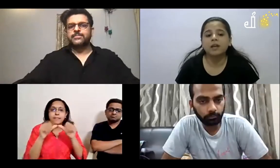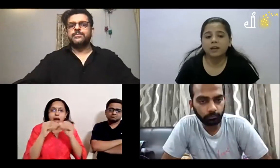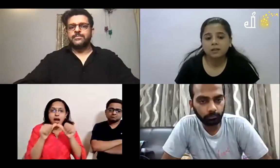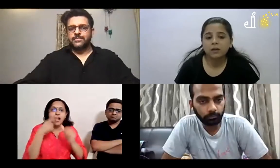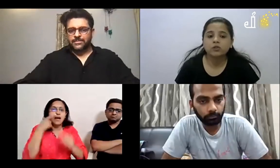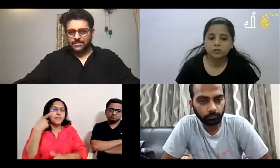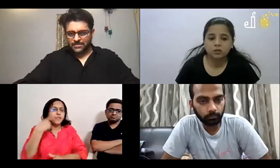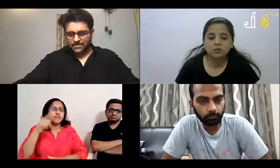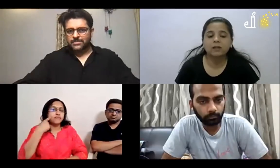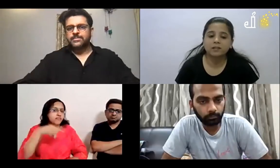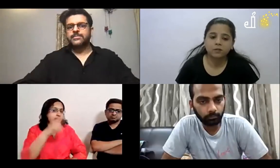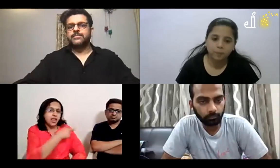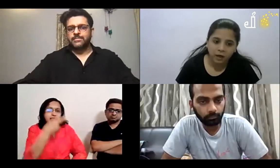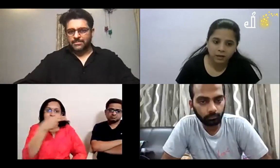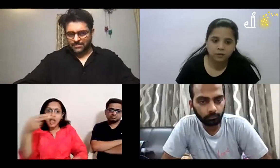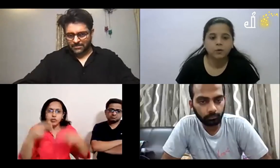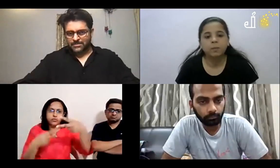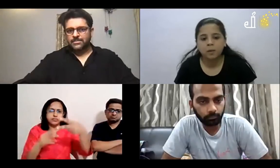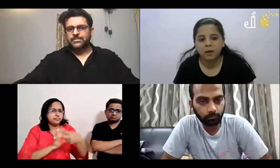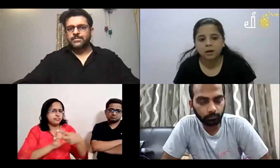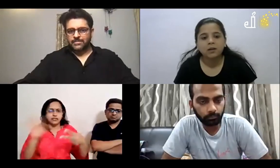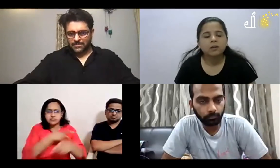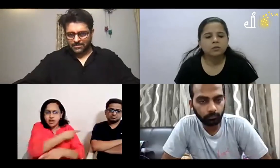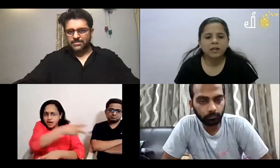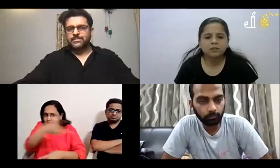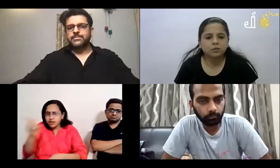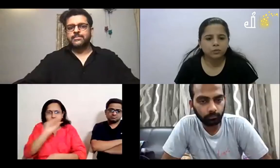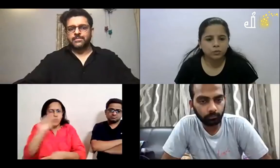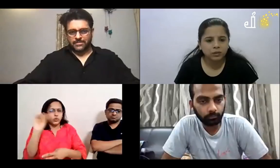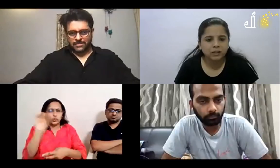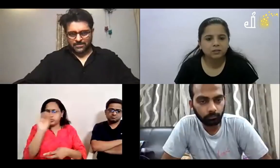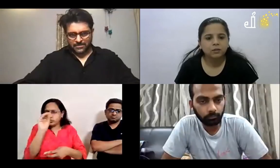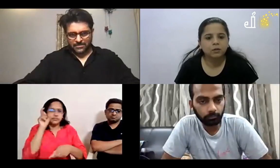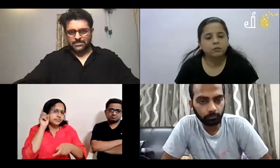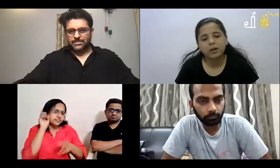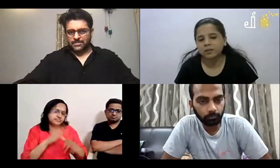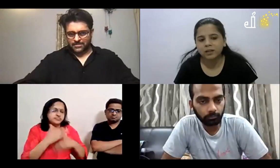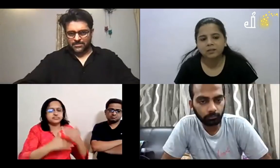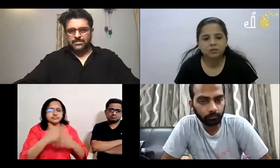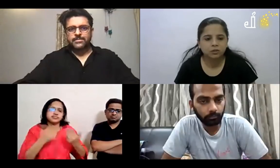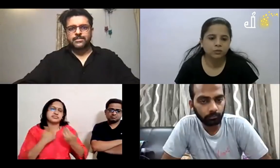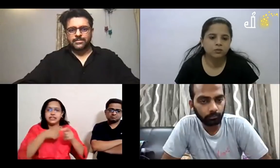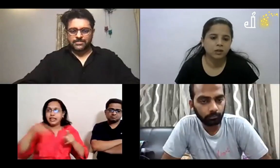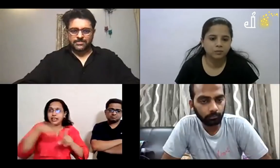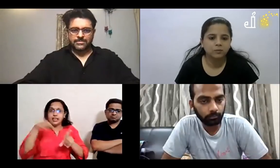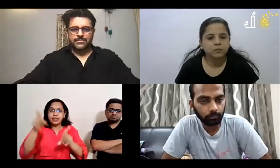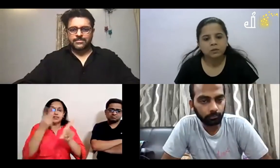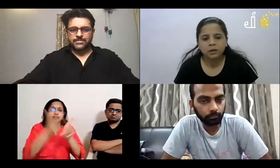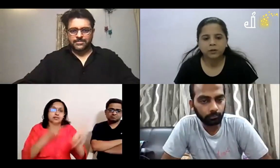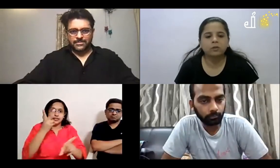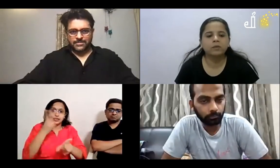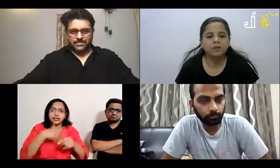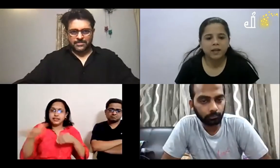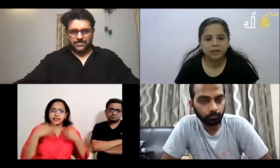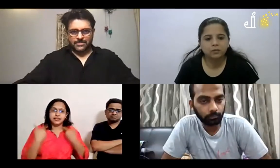use sign or gesture, I will say for Pani, for Baba. So that's the two things, not for other things. She knows the names. So